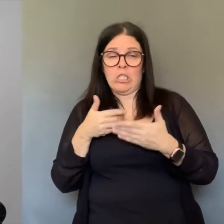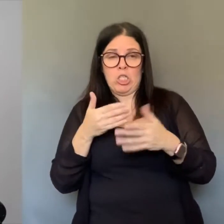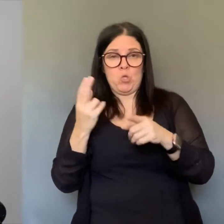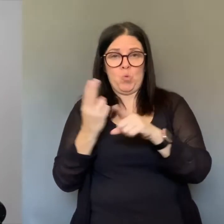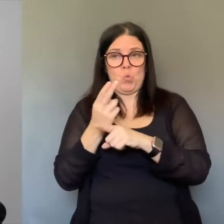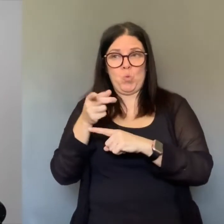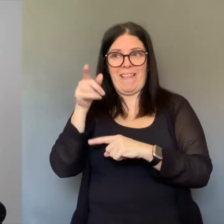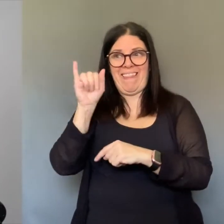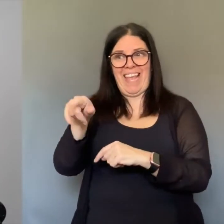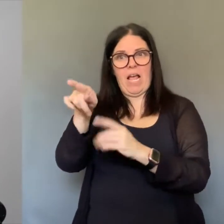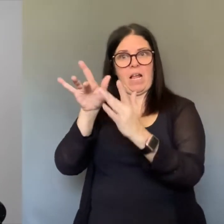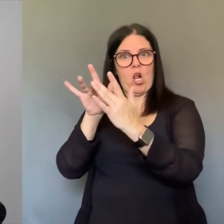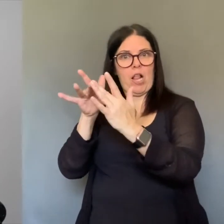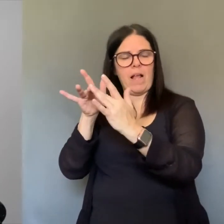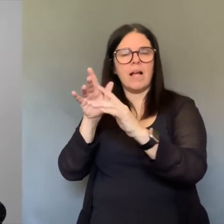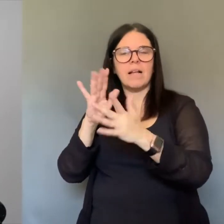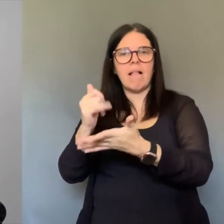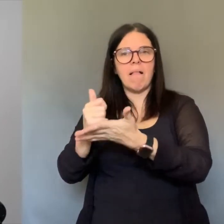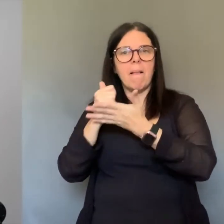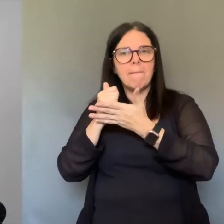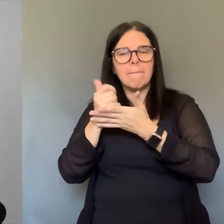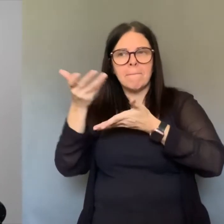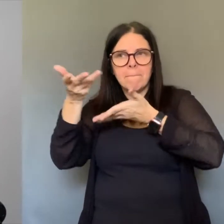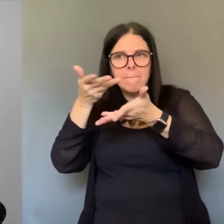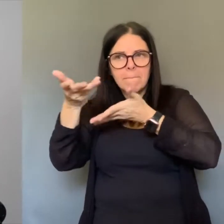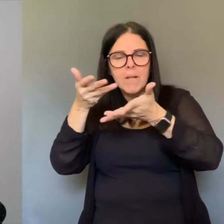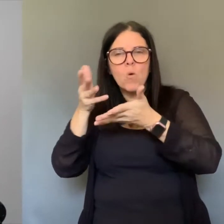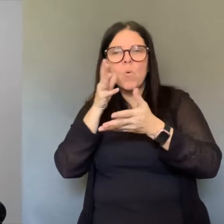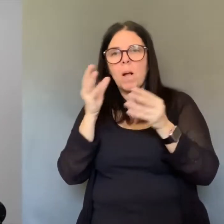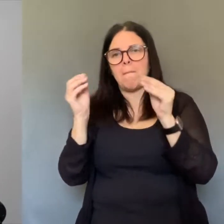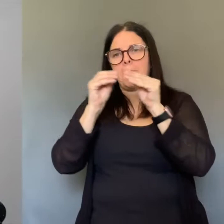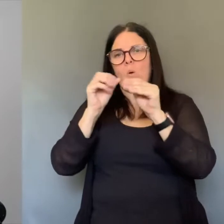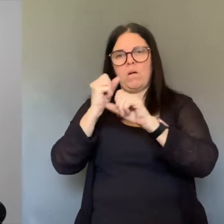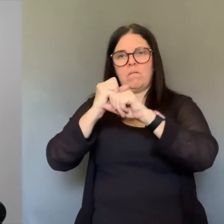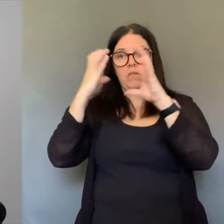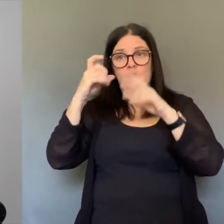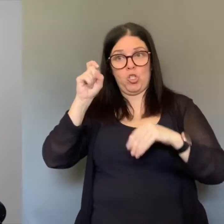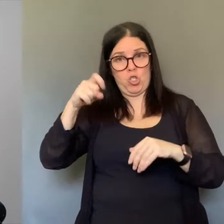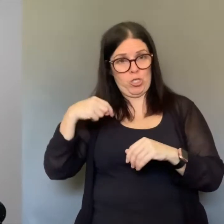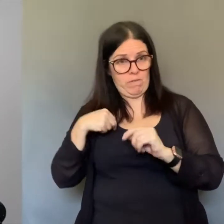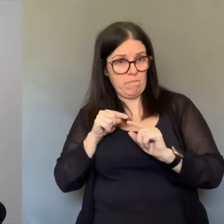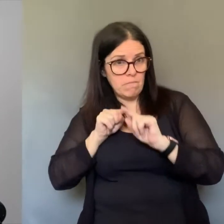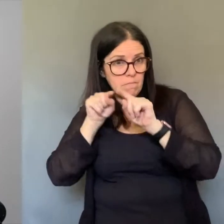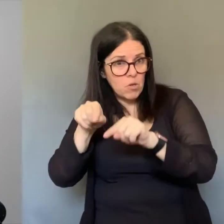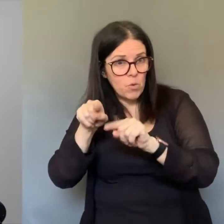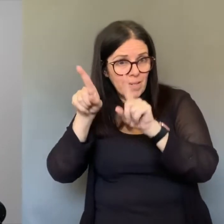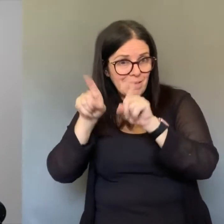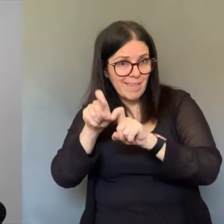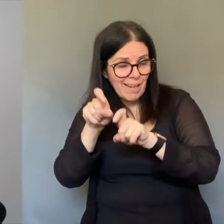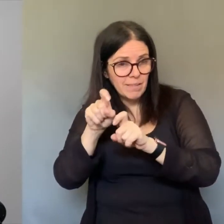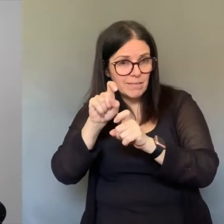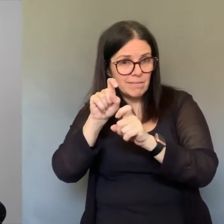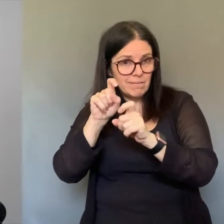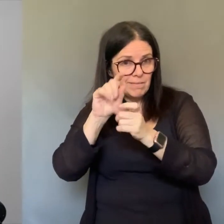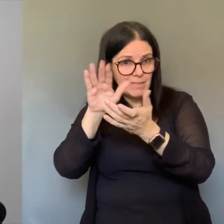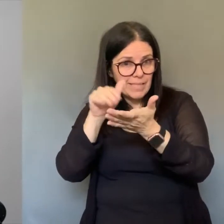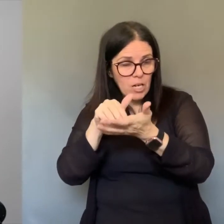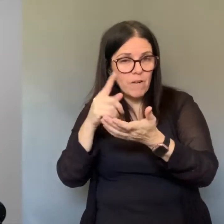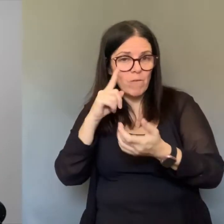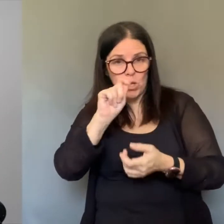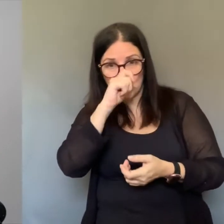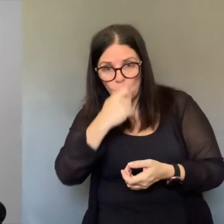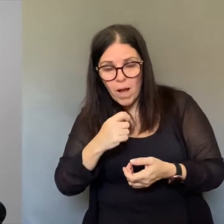there first and to get that assessment done and talk to a healthcare provider in person through the virtual